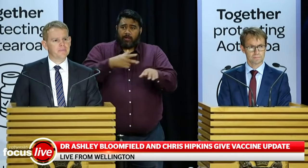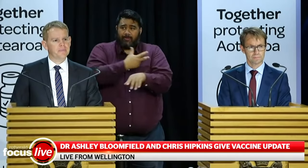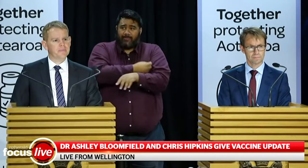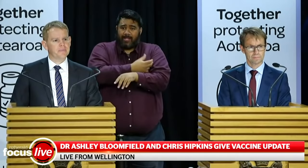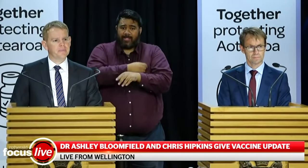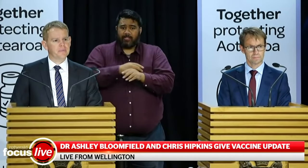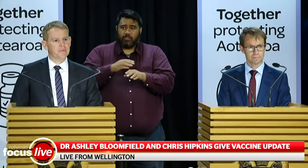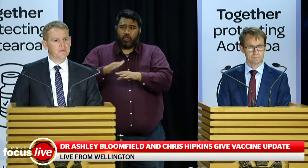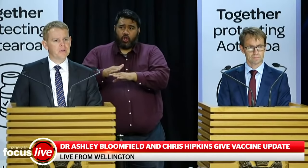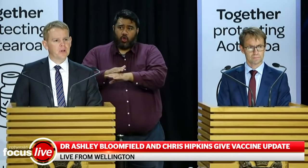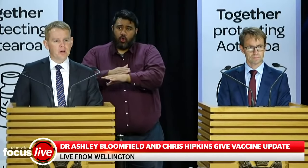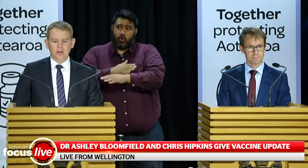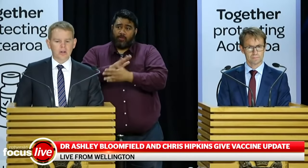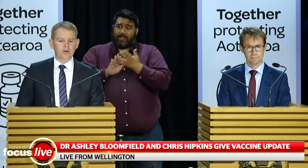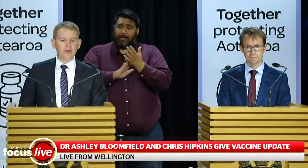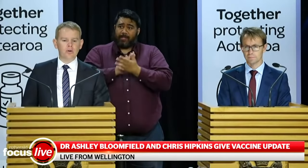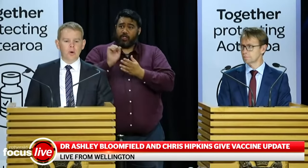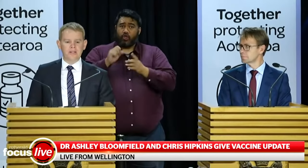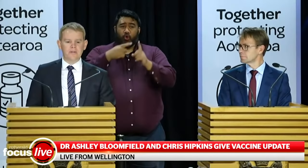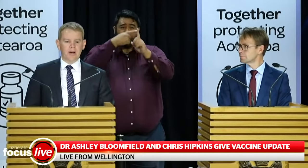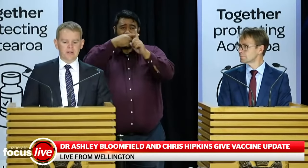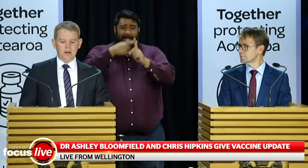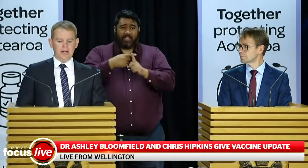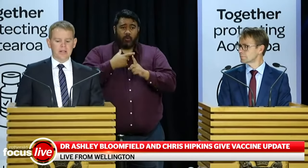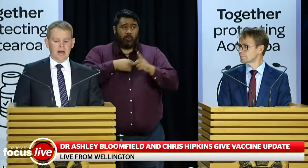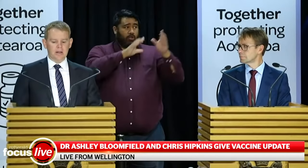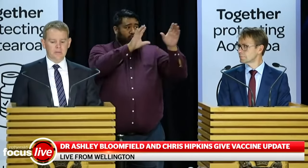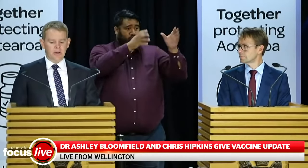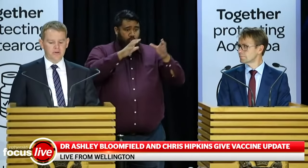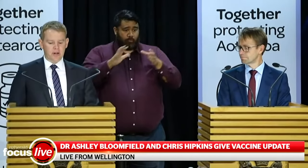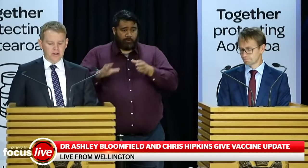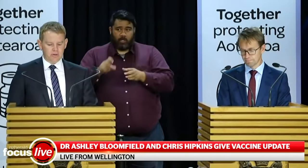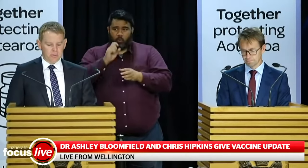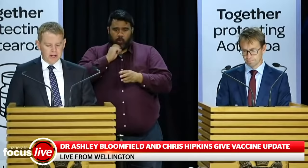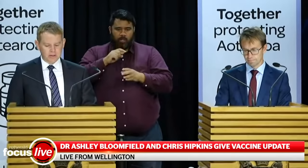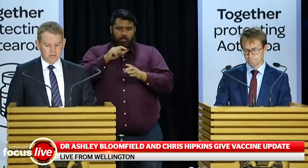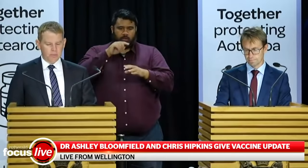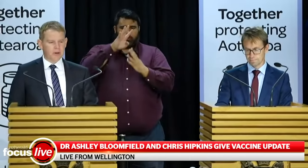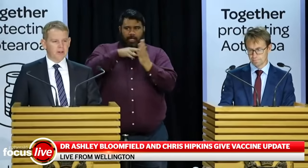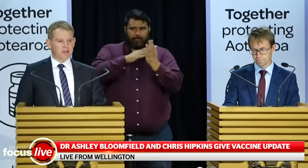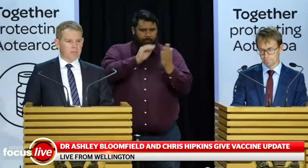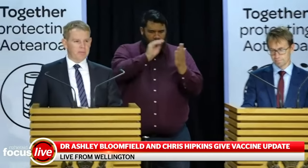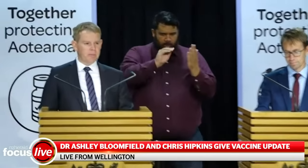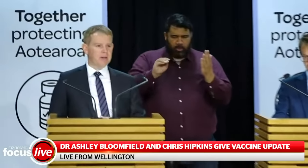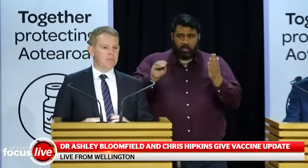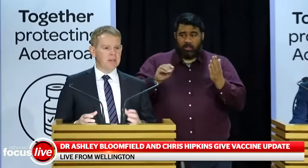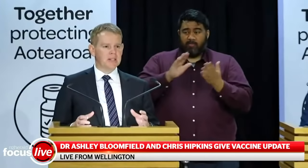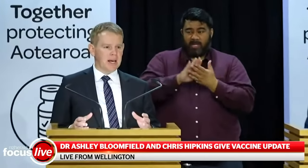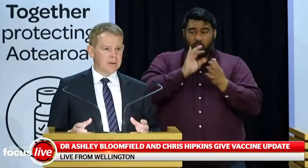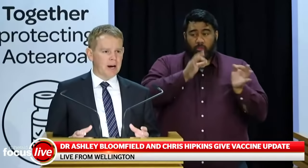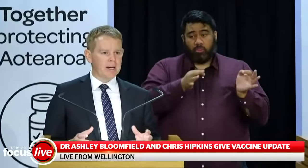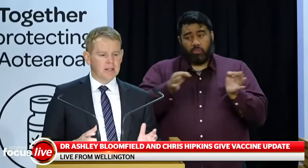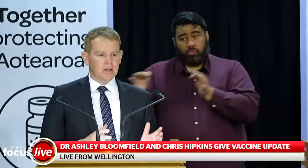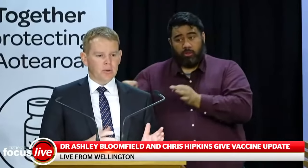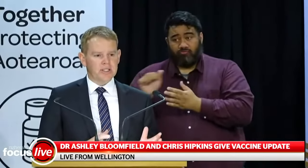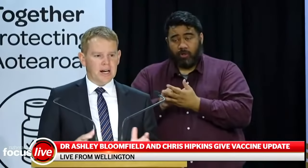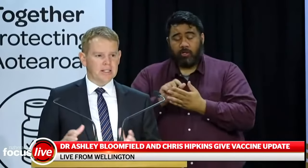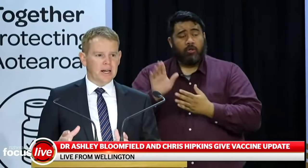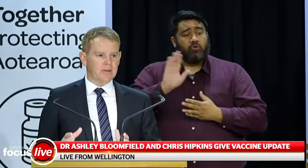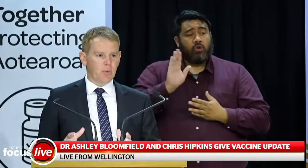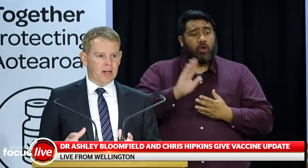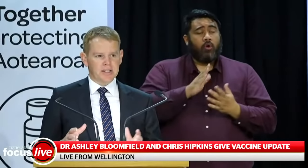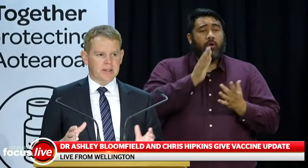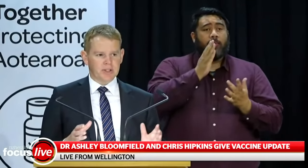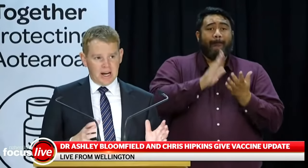other parts of the community will be vaccinated? No, not at all. As I indicated in my introductory remarks, from sort of mid to late May, we